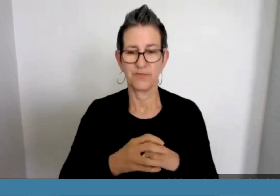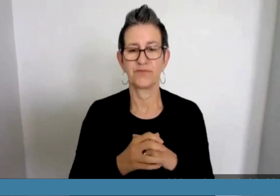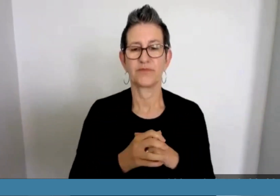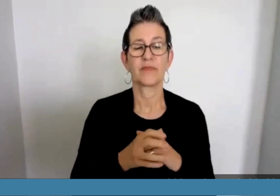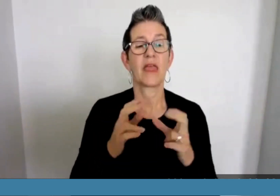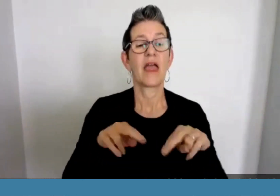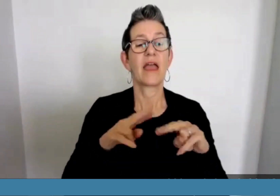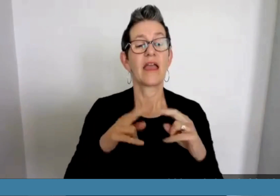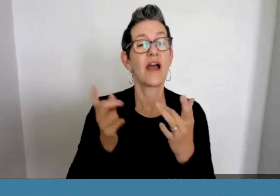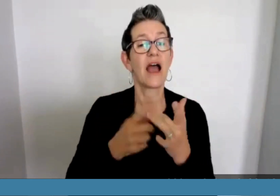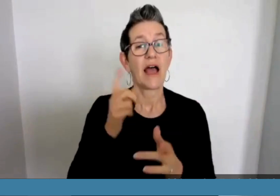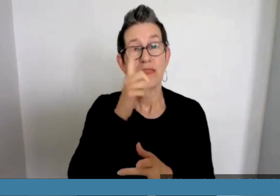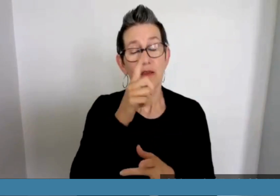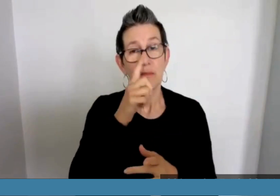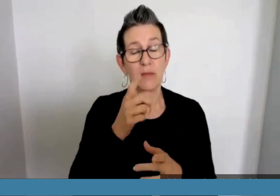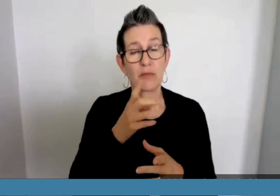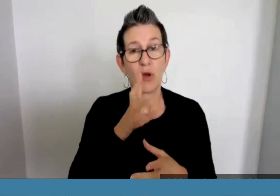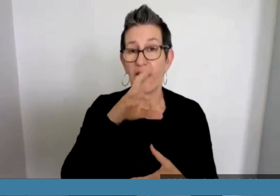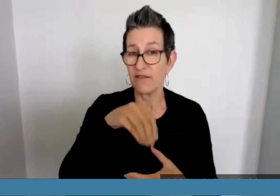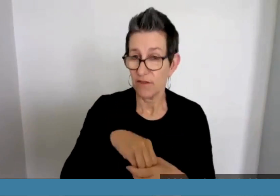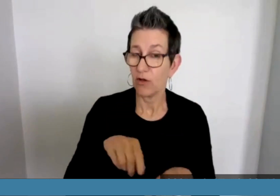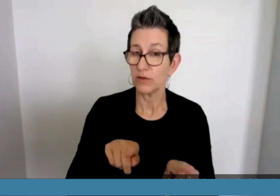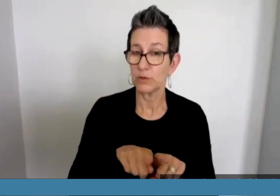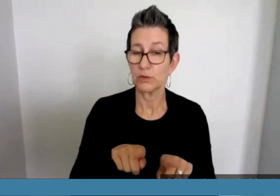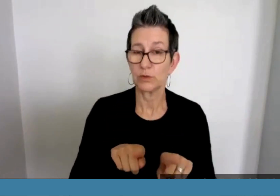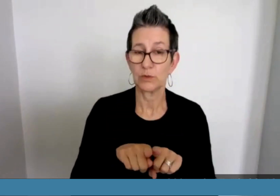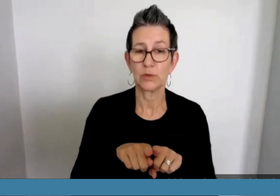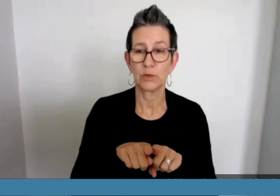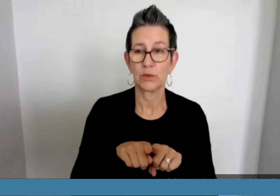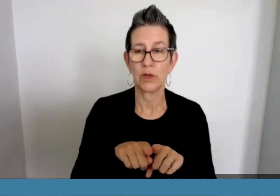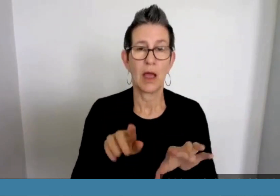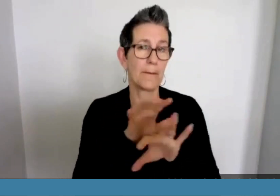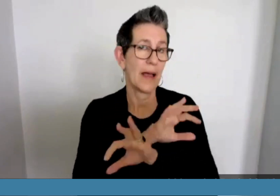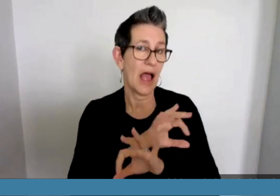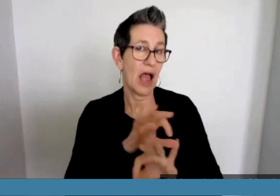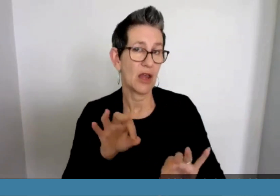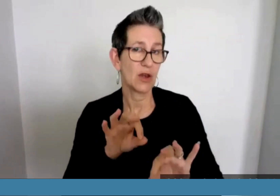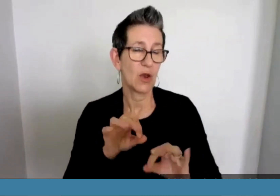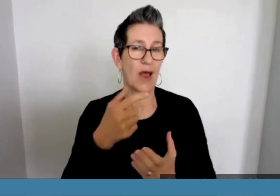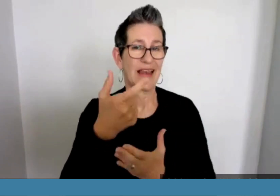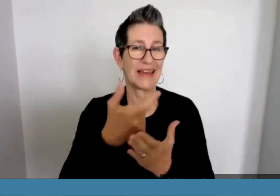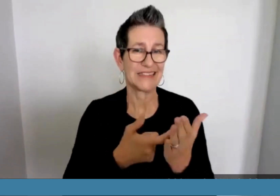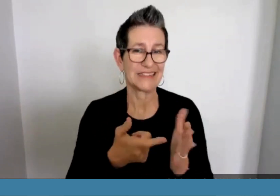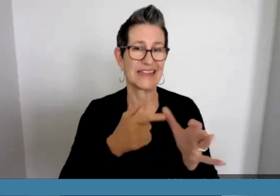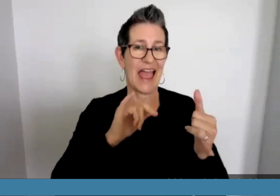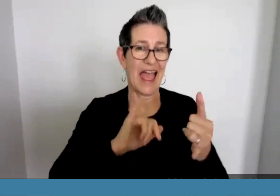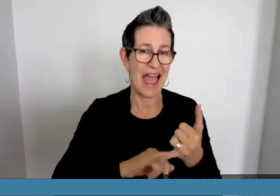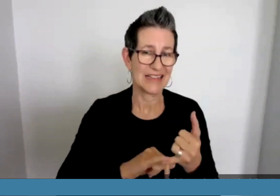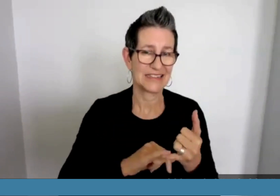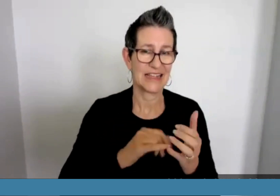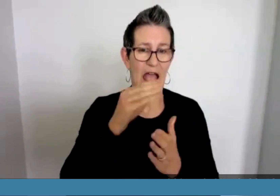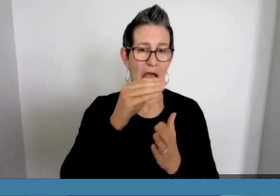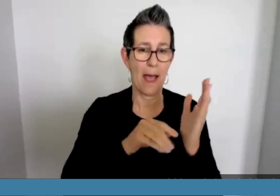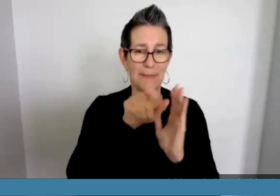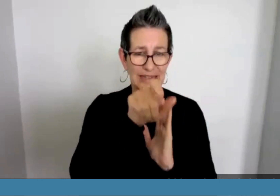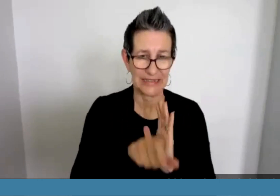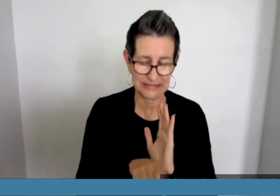who will be involved in the project but are not going to be listed as applicants, they should be described